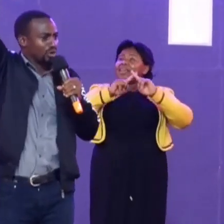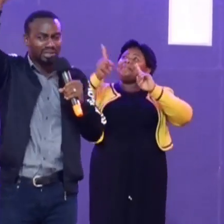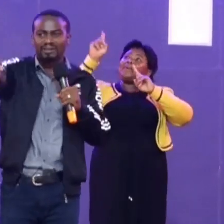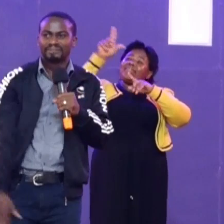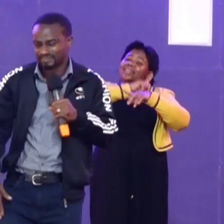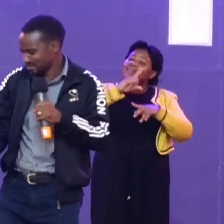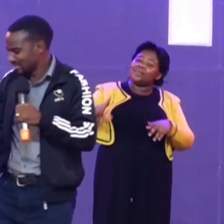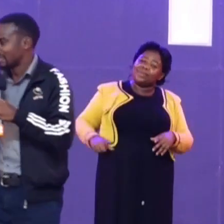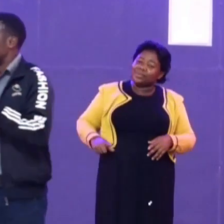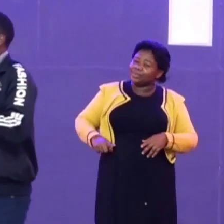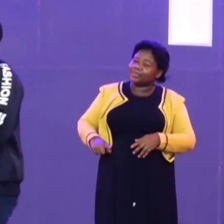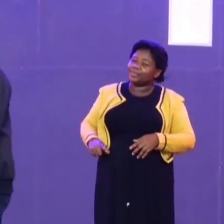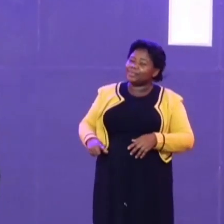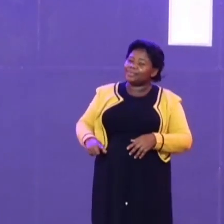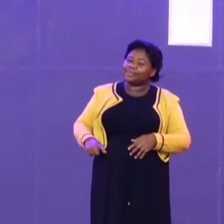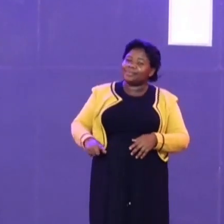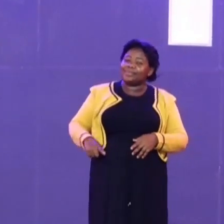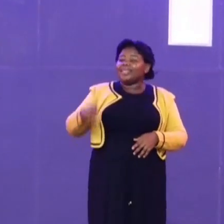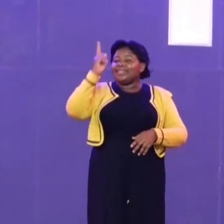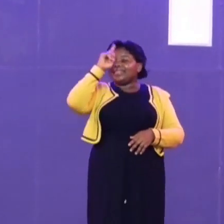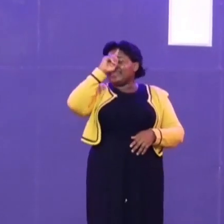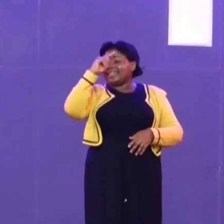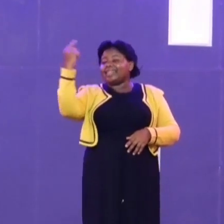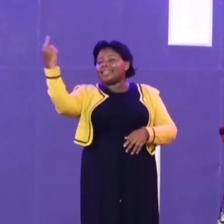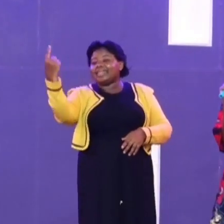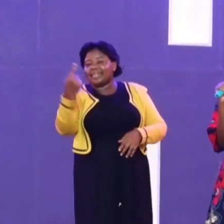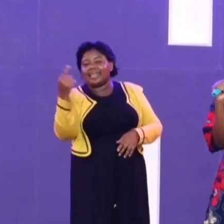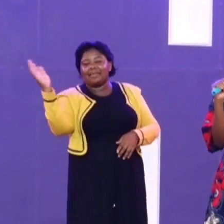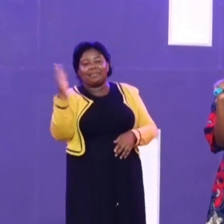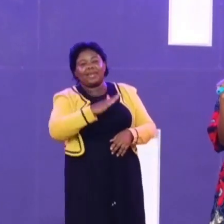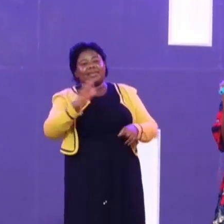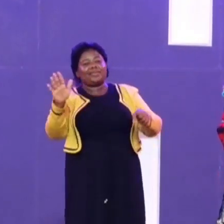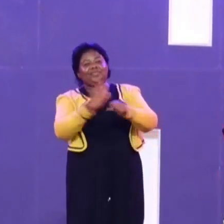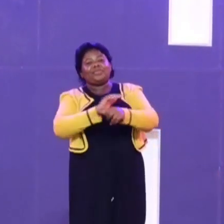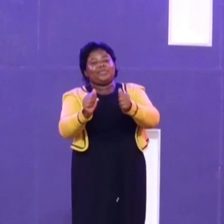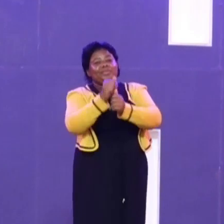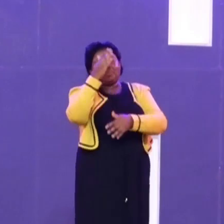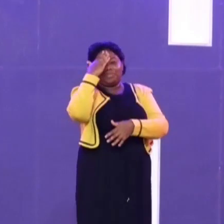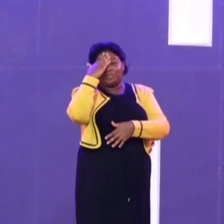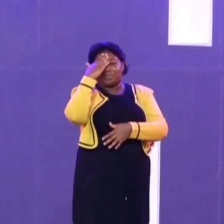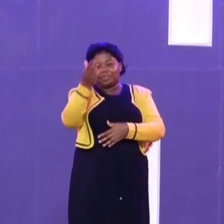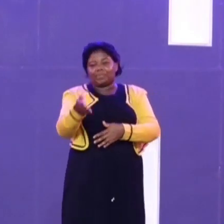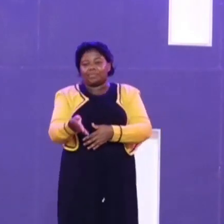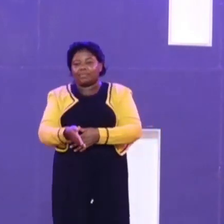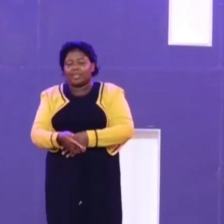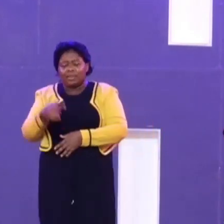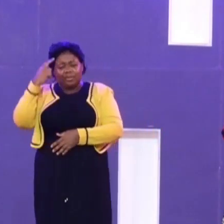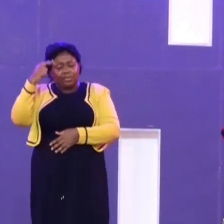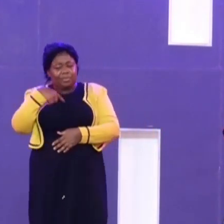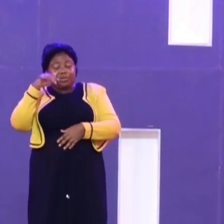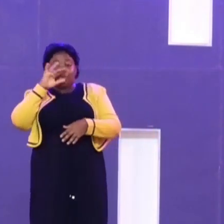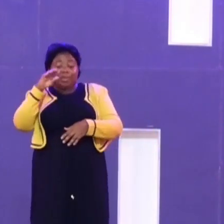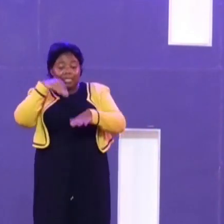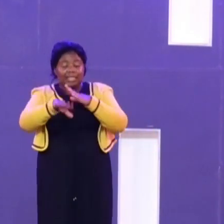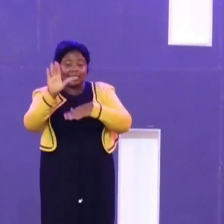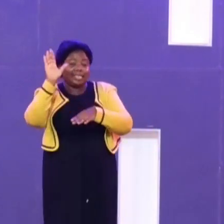is the Lord. Na yeye mukama. The king came back out of the field. Kabaka yakomawo kuva mu nsiko ngagamba. For me to build this church. Nzo